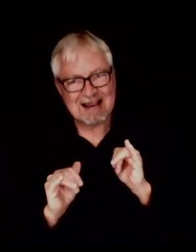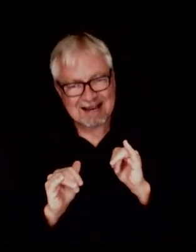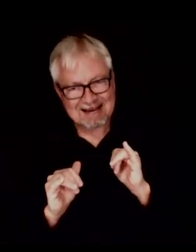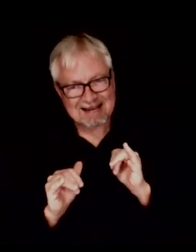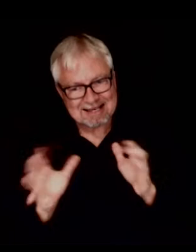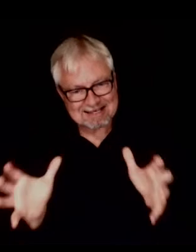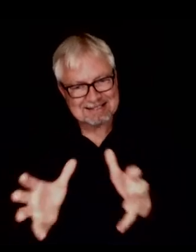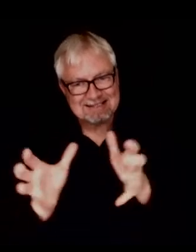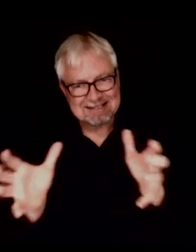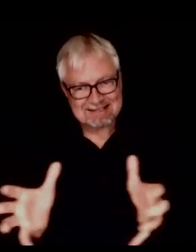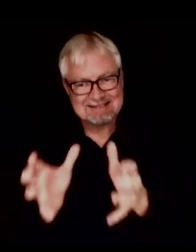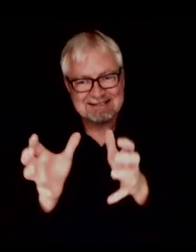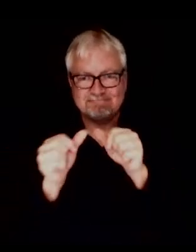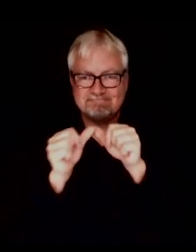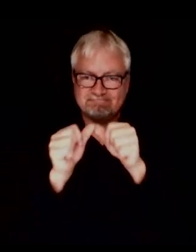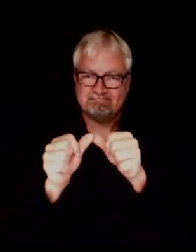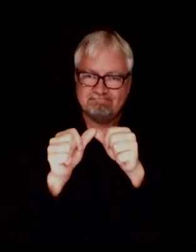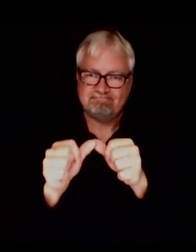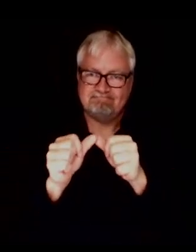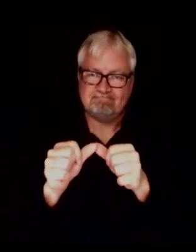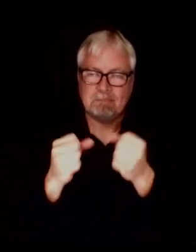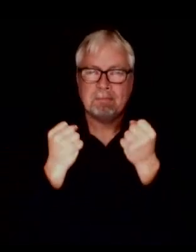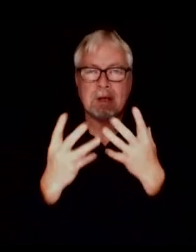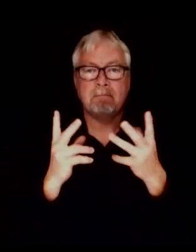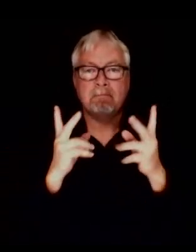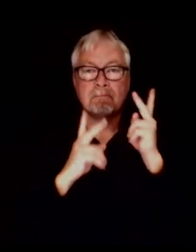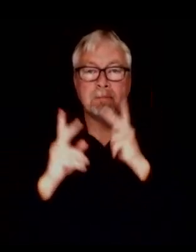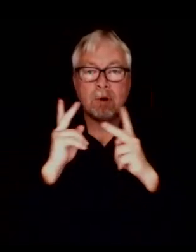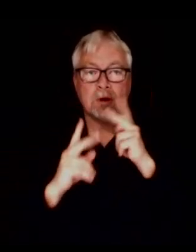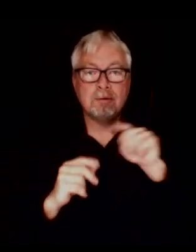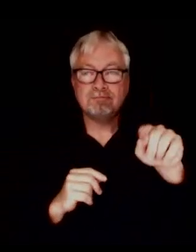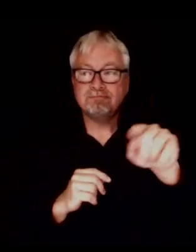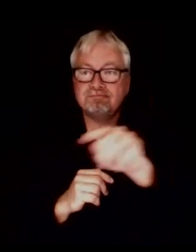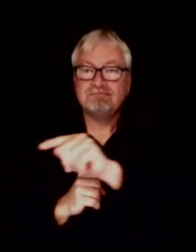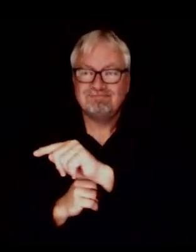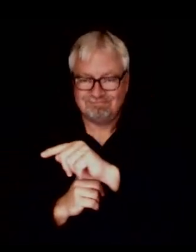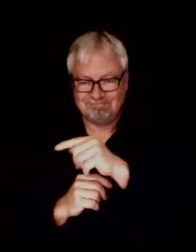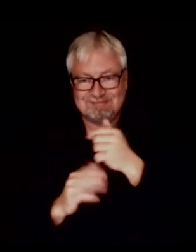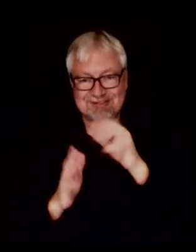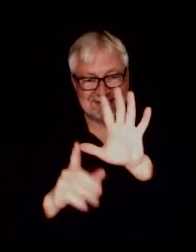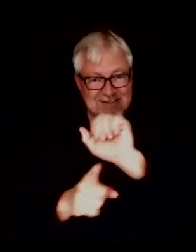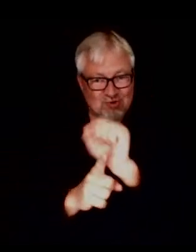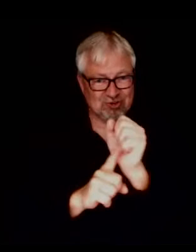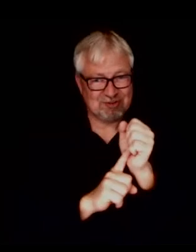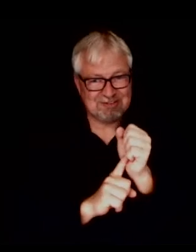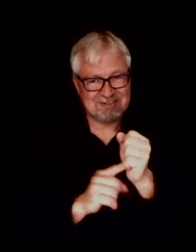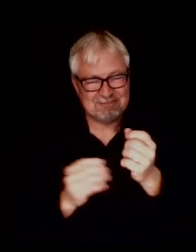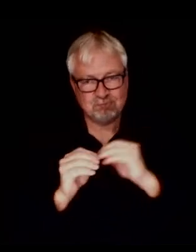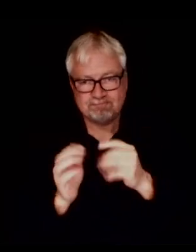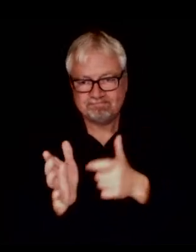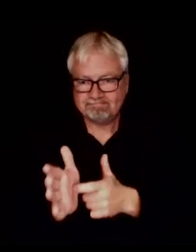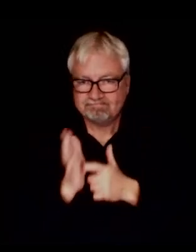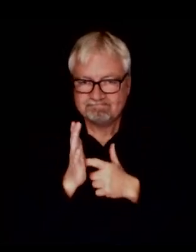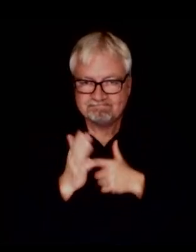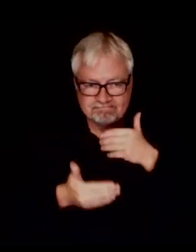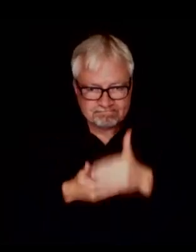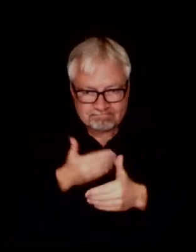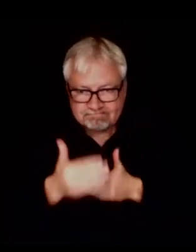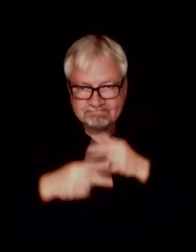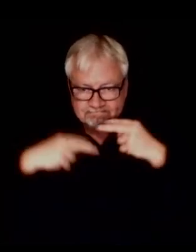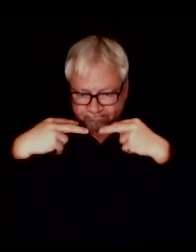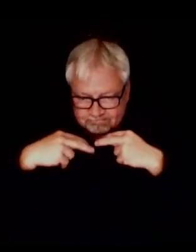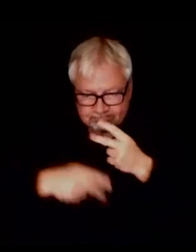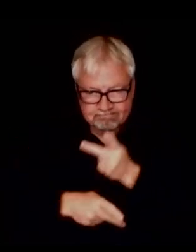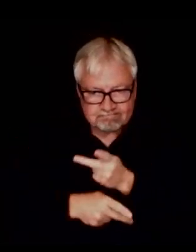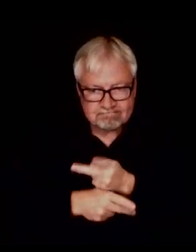Many people have circumstances that may require more caution. For example, multi-generational households with grandparents and school kids,